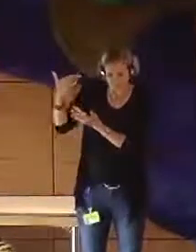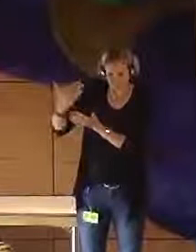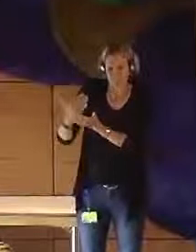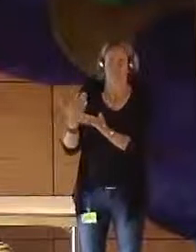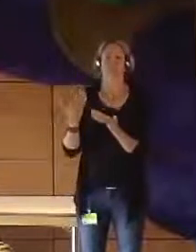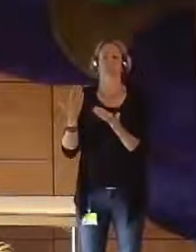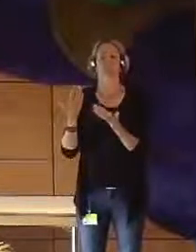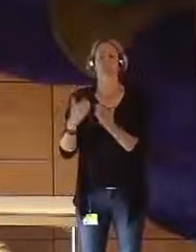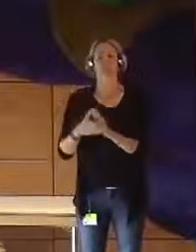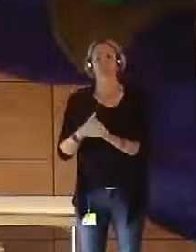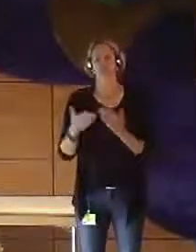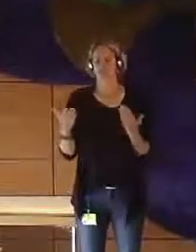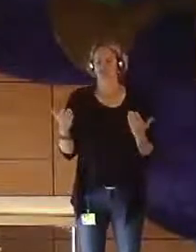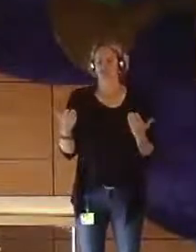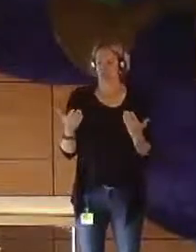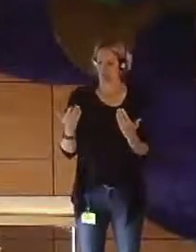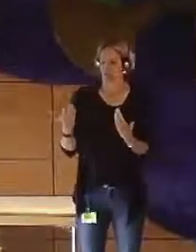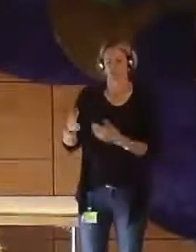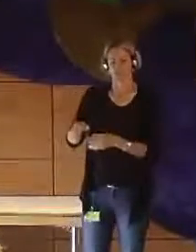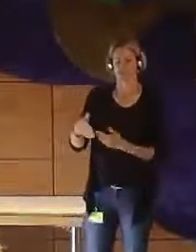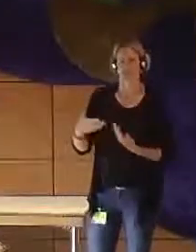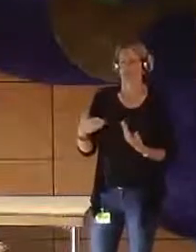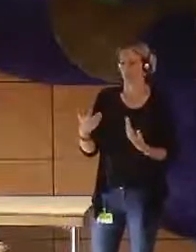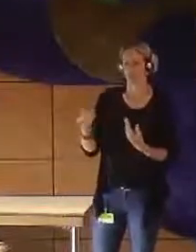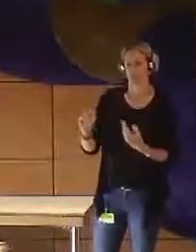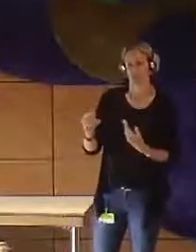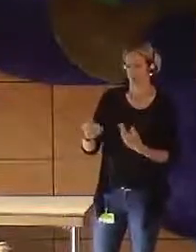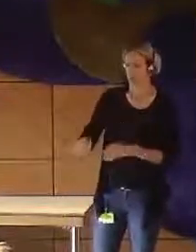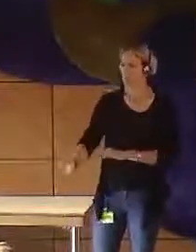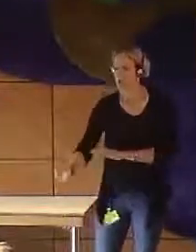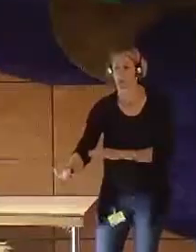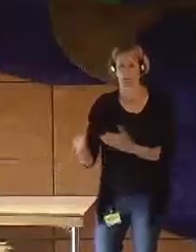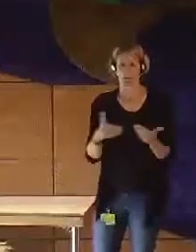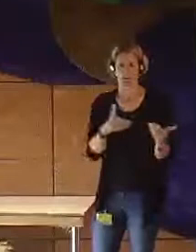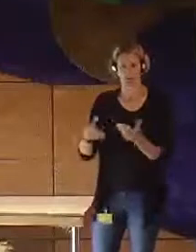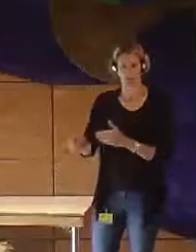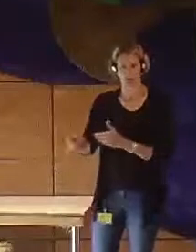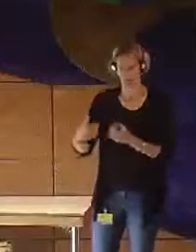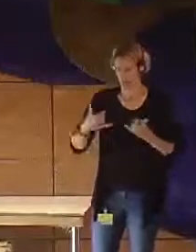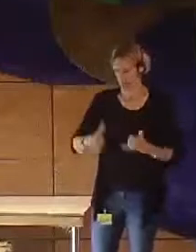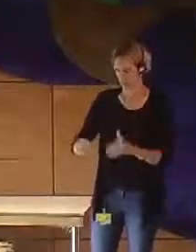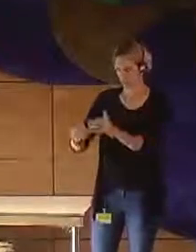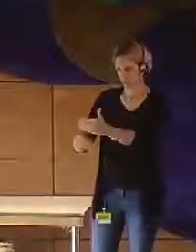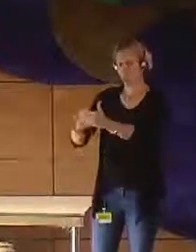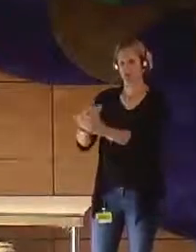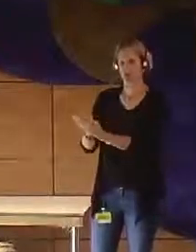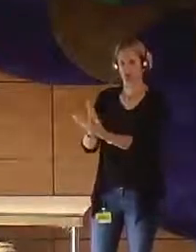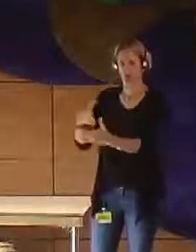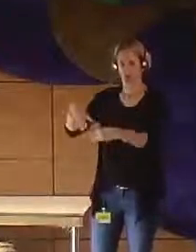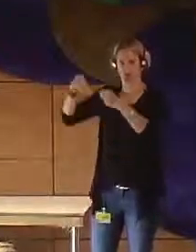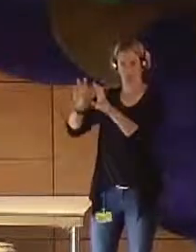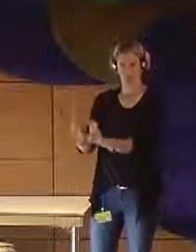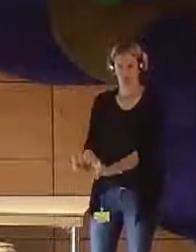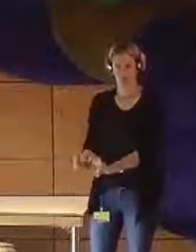but at birth, but we still had patients later diagnosis. I saw a patient last year who wasn't